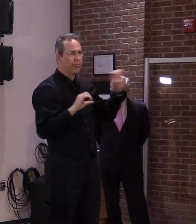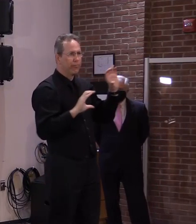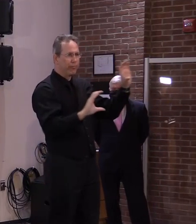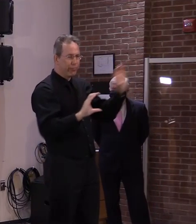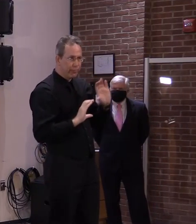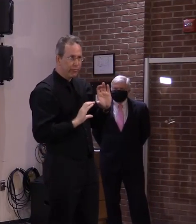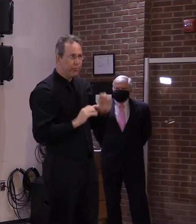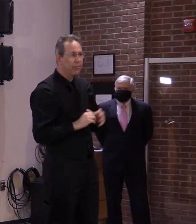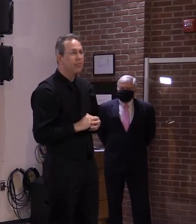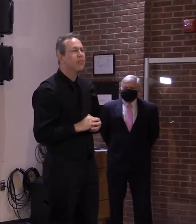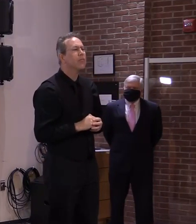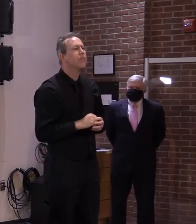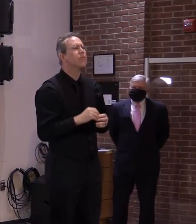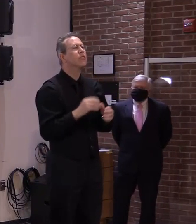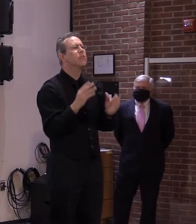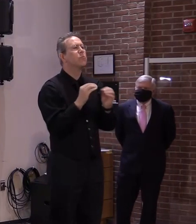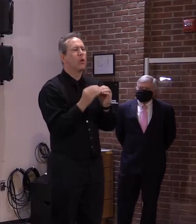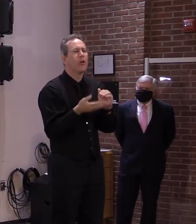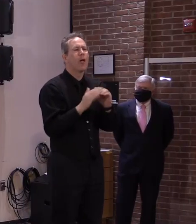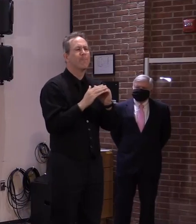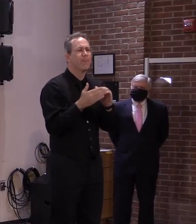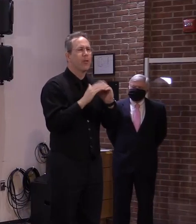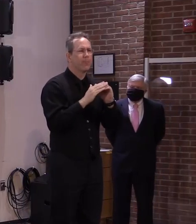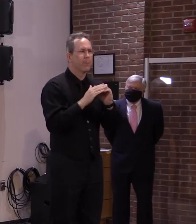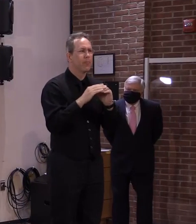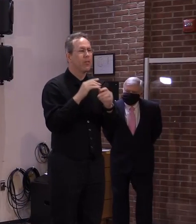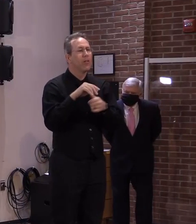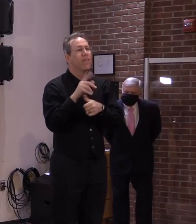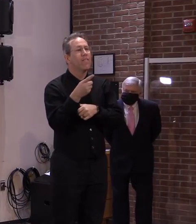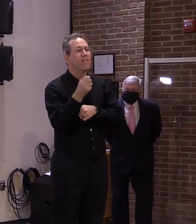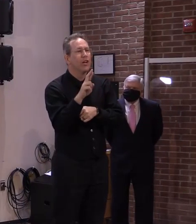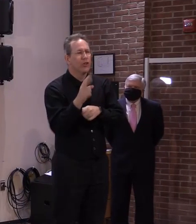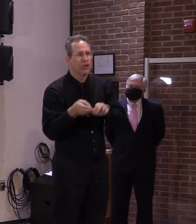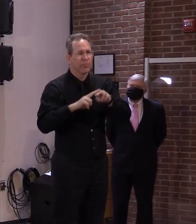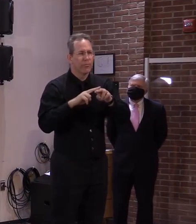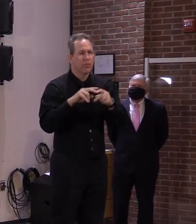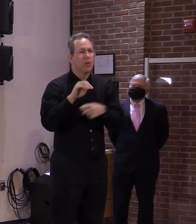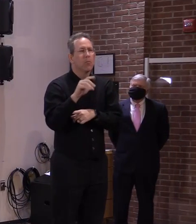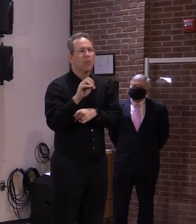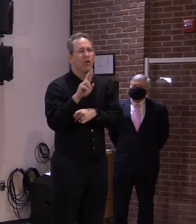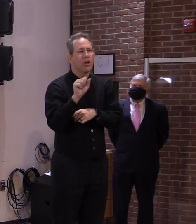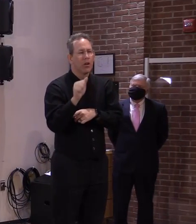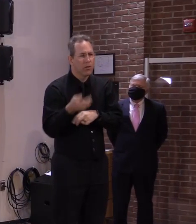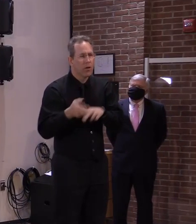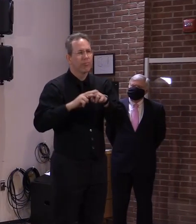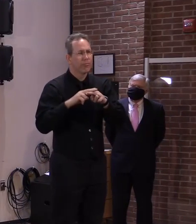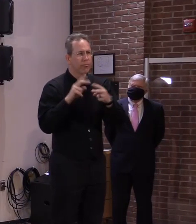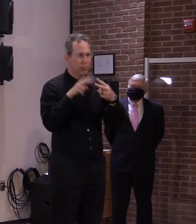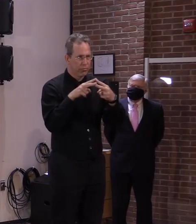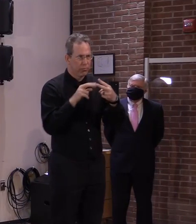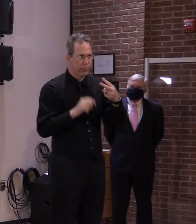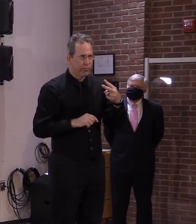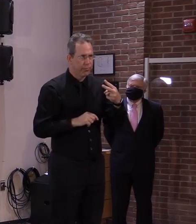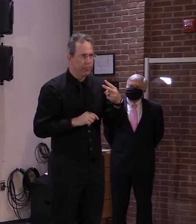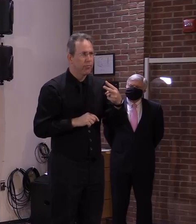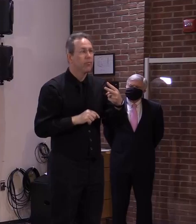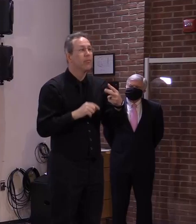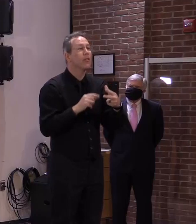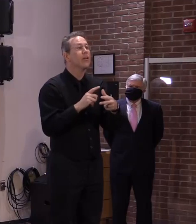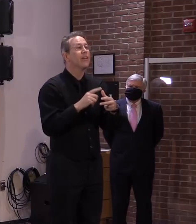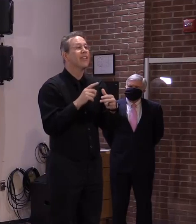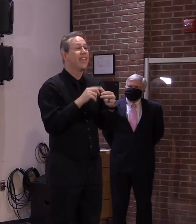of Pfizer and Moderna. That's the two-dose vaccines. But this is mainly due to a significant